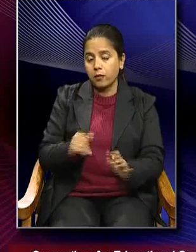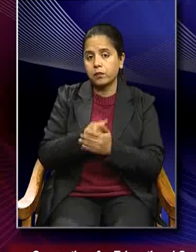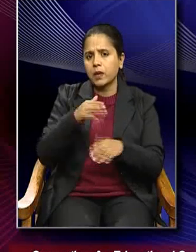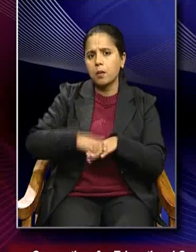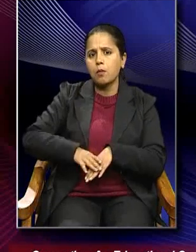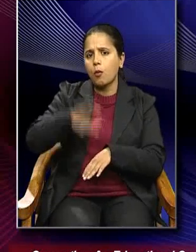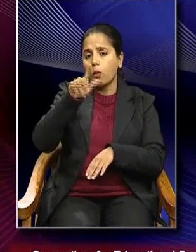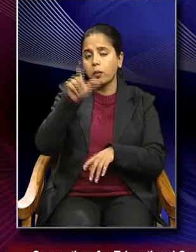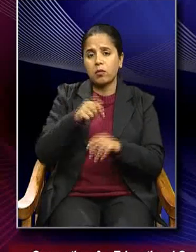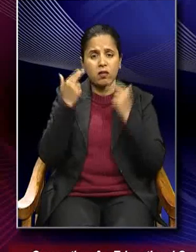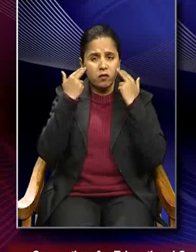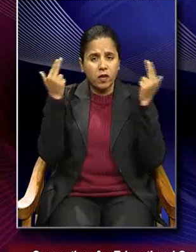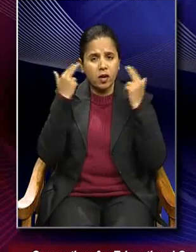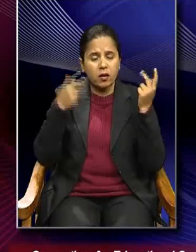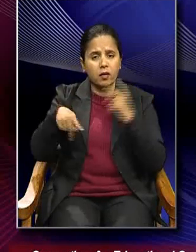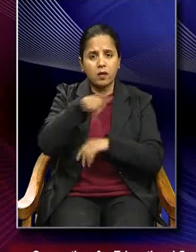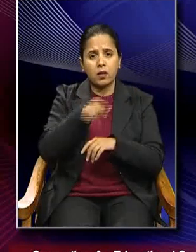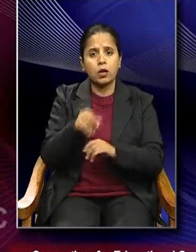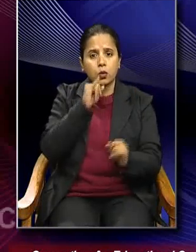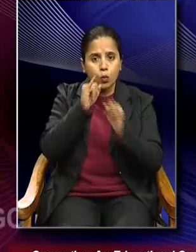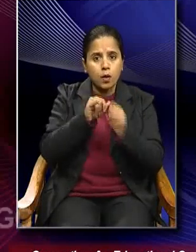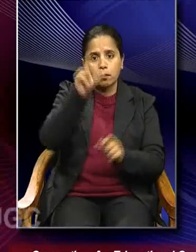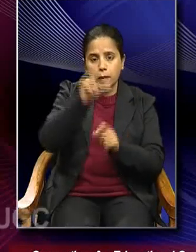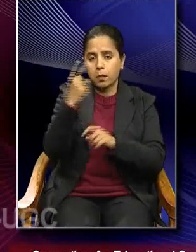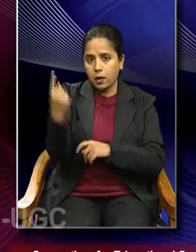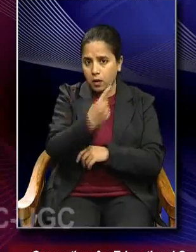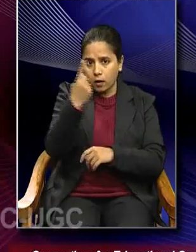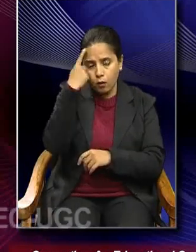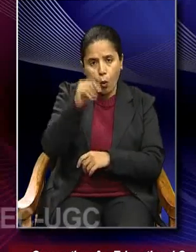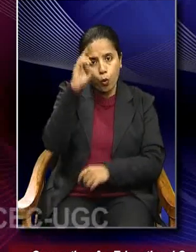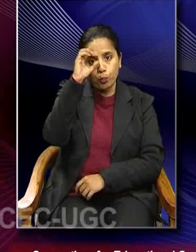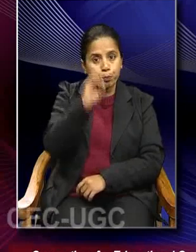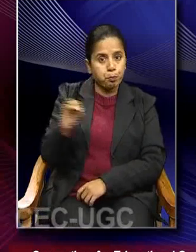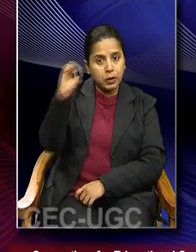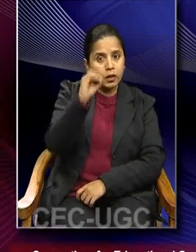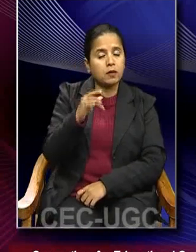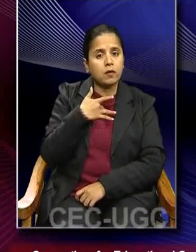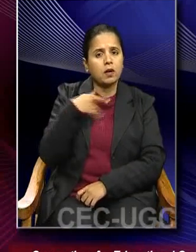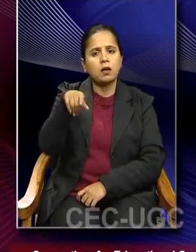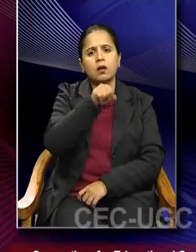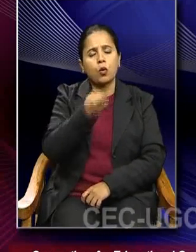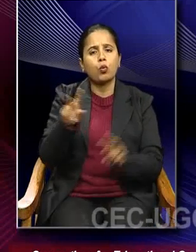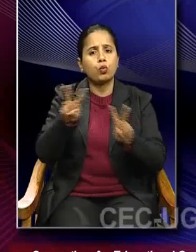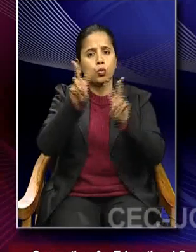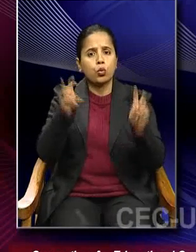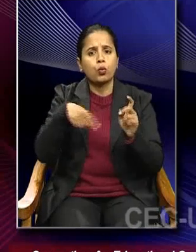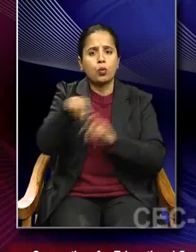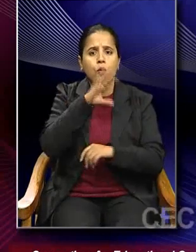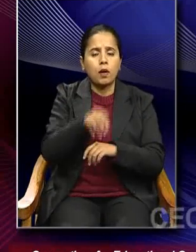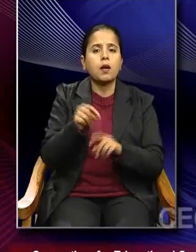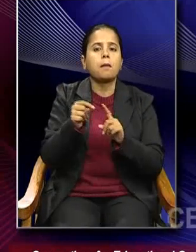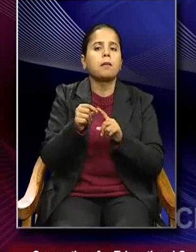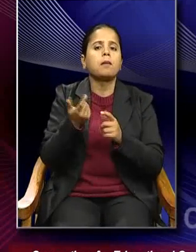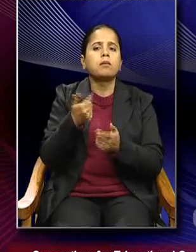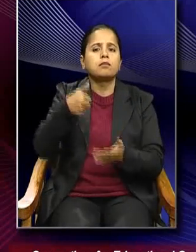increasing popularity of interviewing people for the opinion, coding this opinion into punch